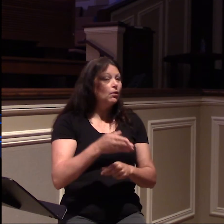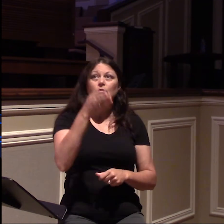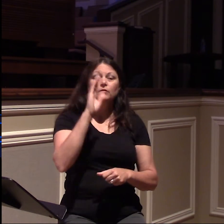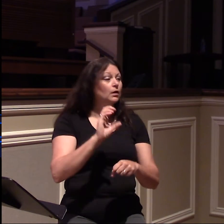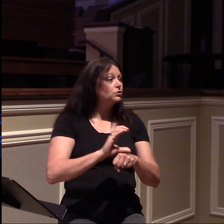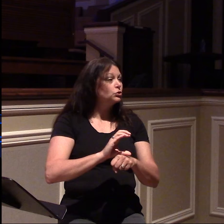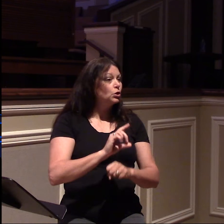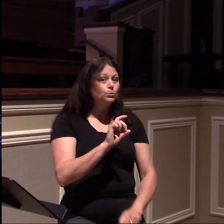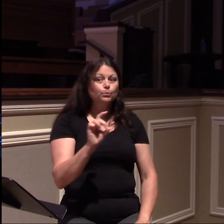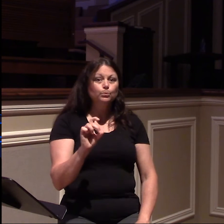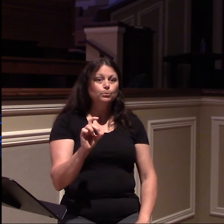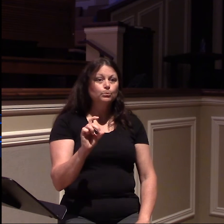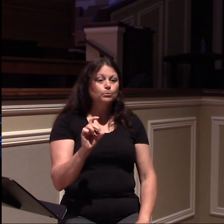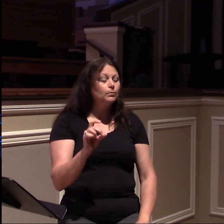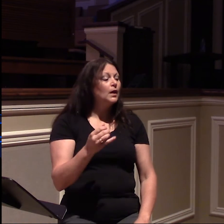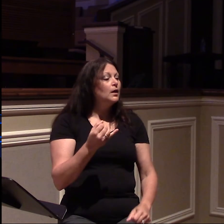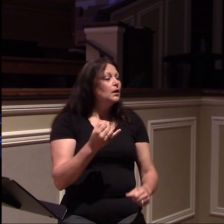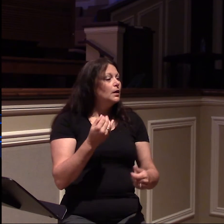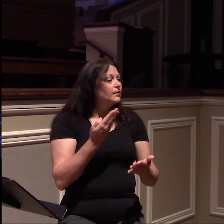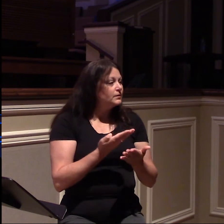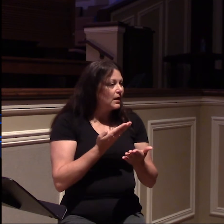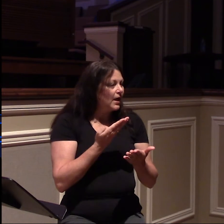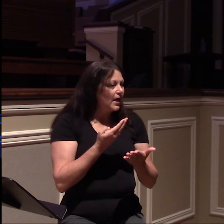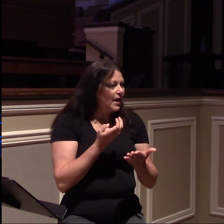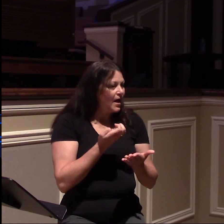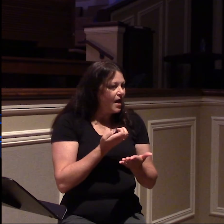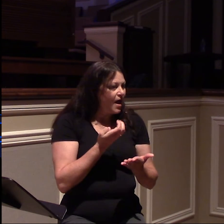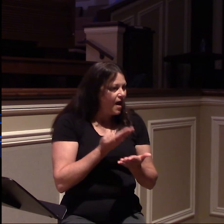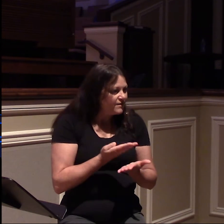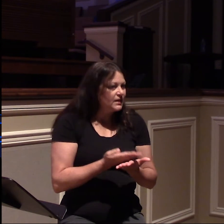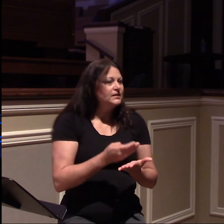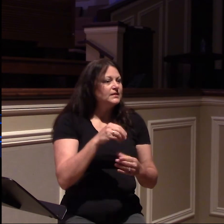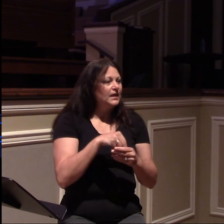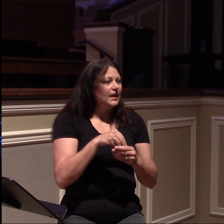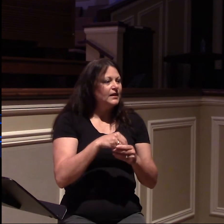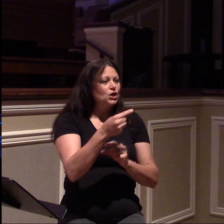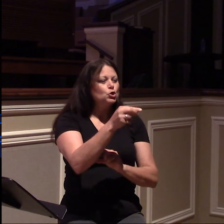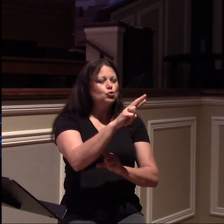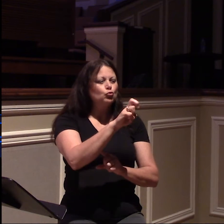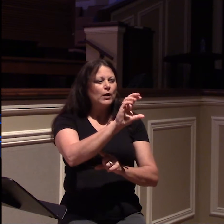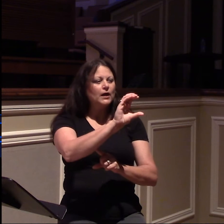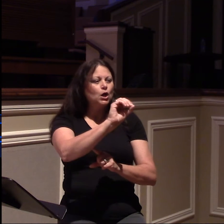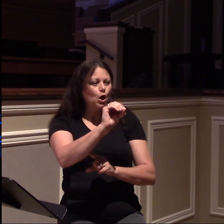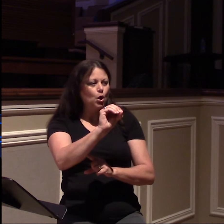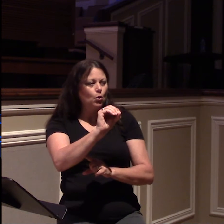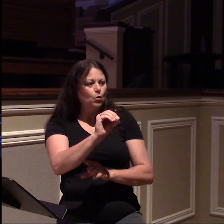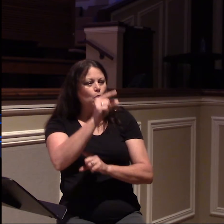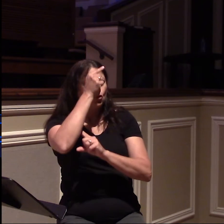simply axiomatic. In fact, there's evidence even in the Greco-Roman world that that was well understood. If a man could lead his family well, that